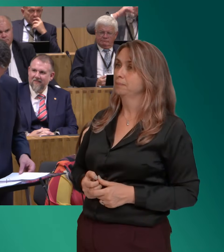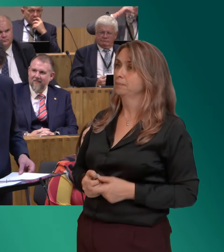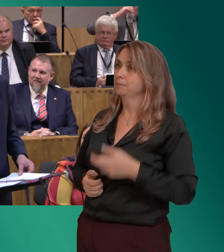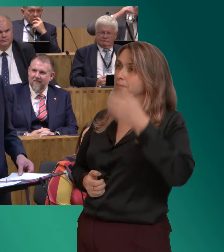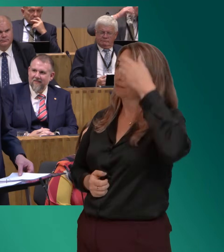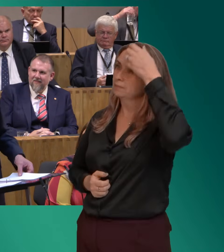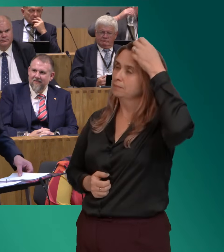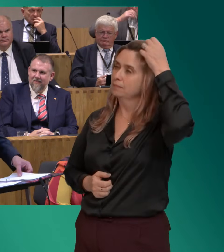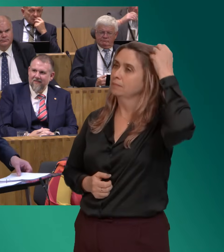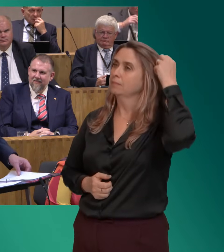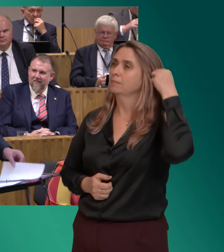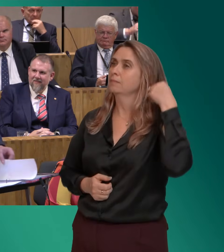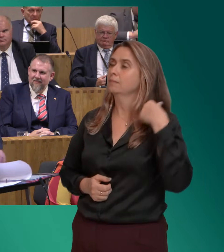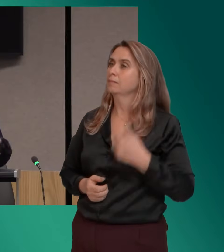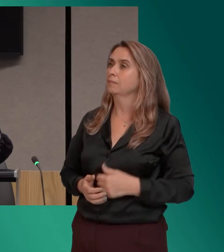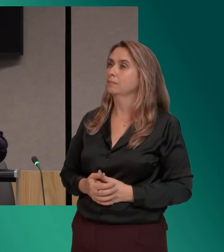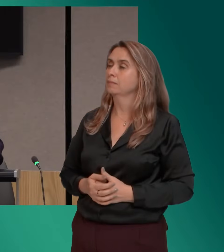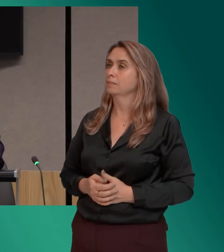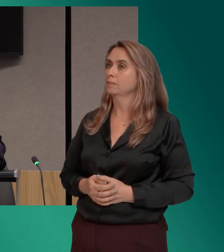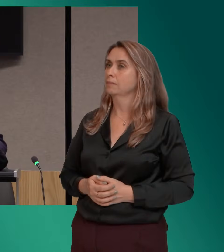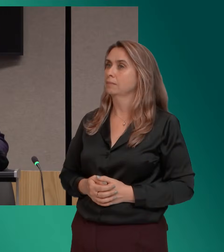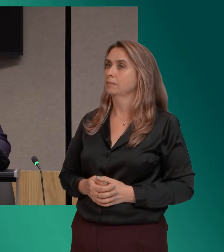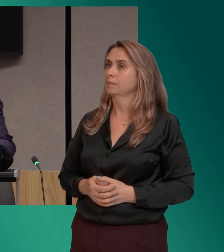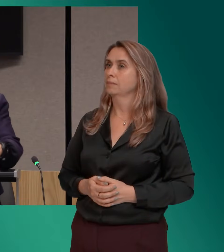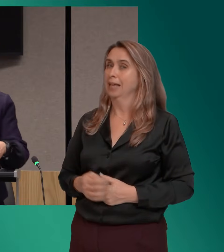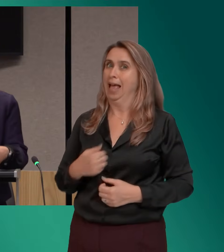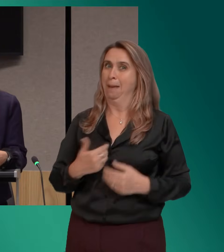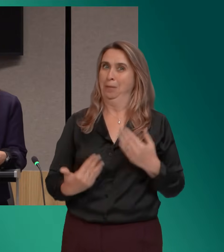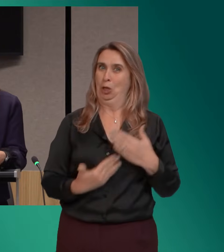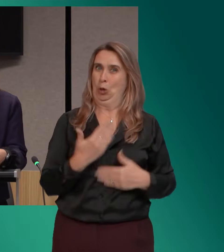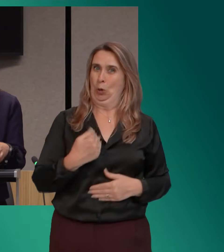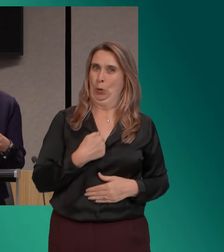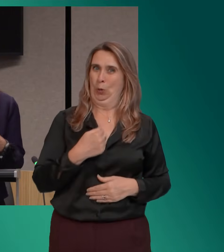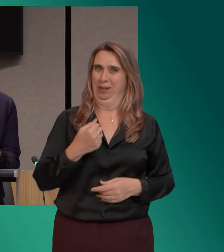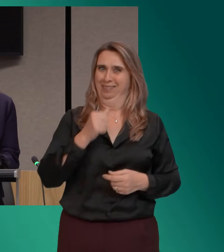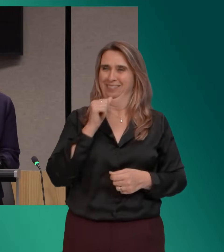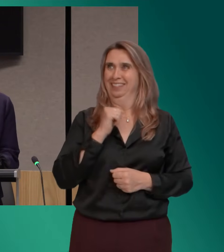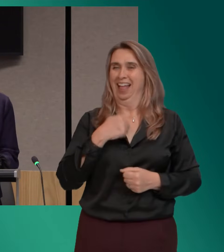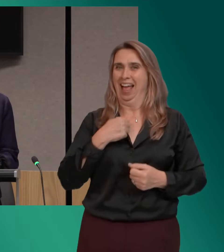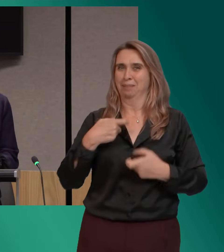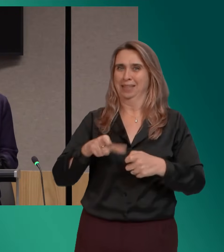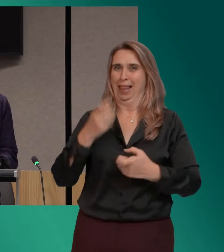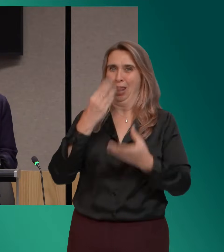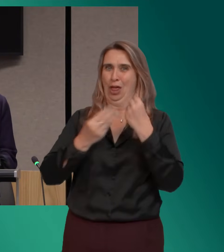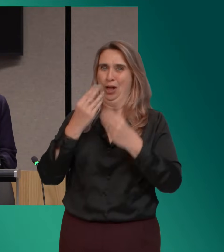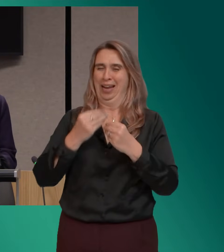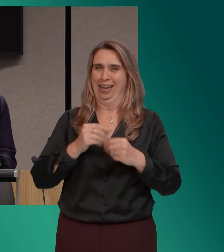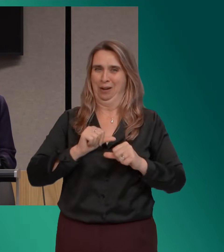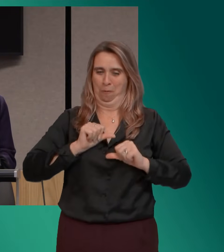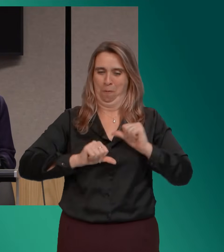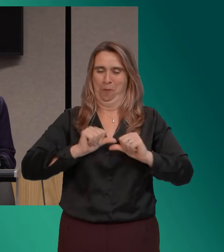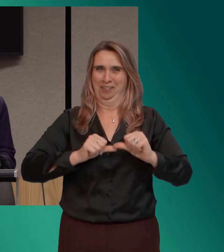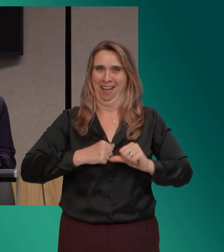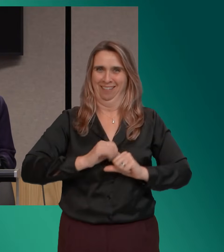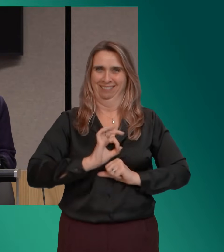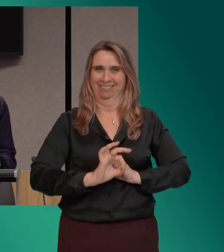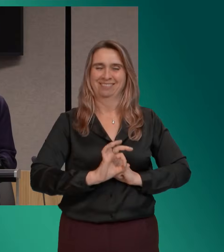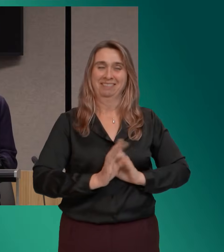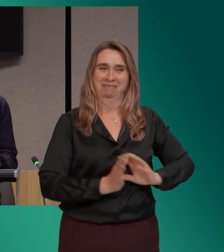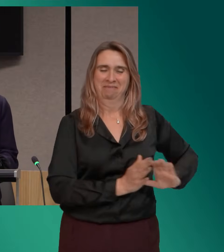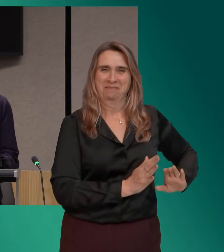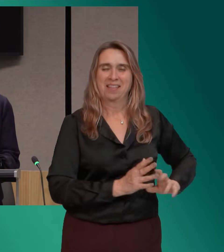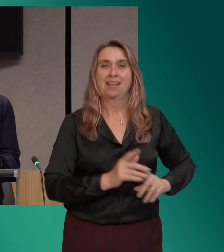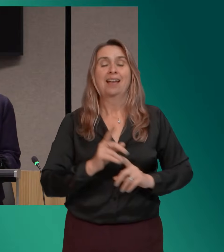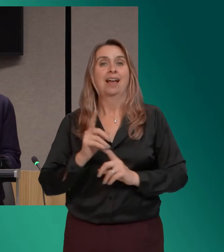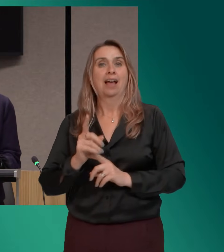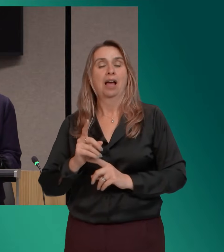The newbie in town, so I'm still learning. As I was saying, so Fair Work was obviously a key